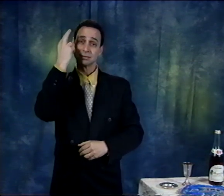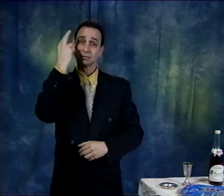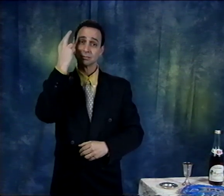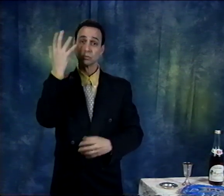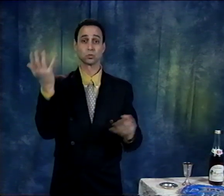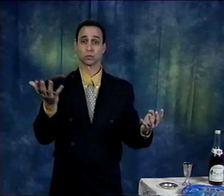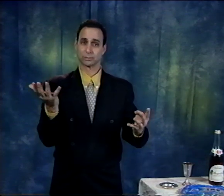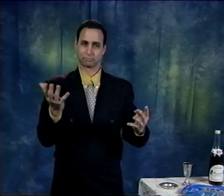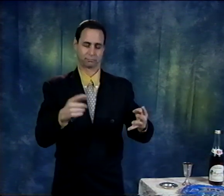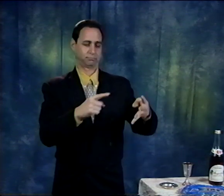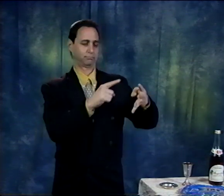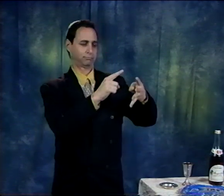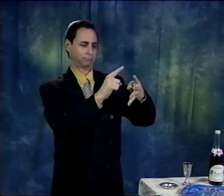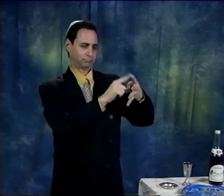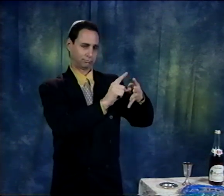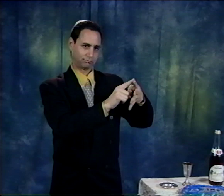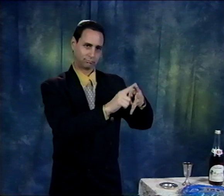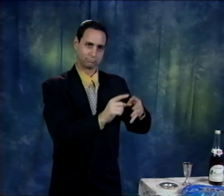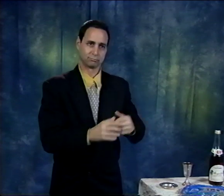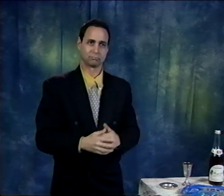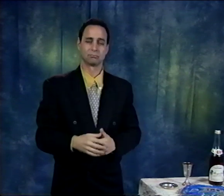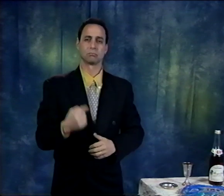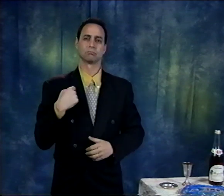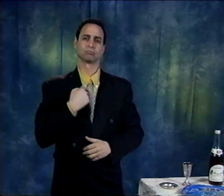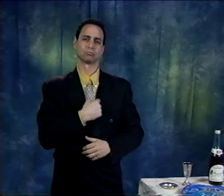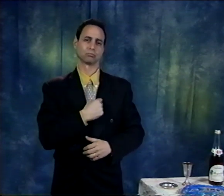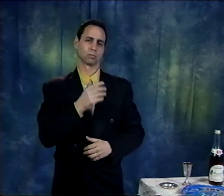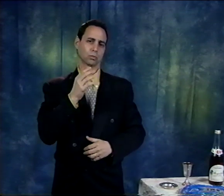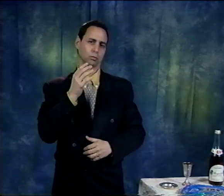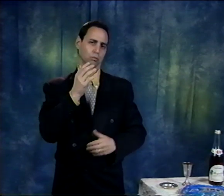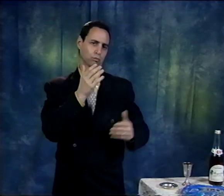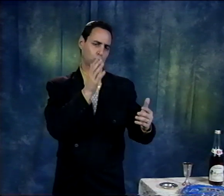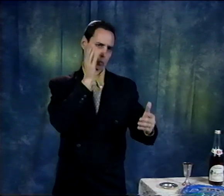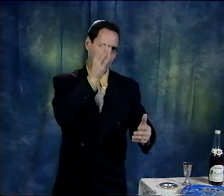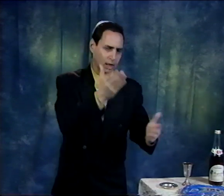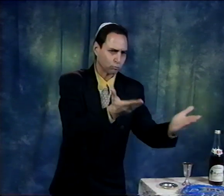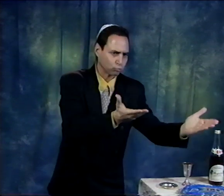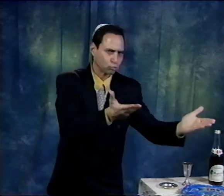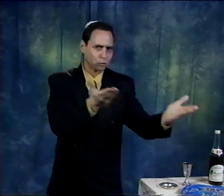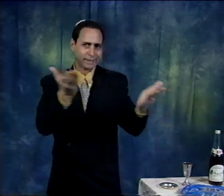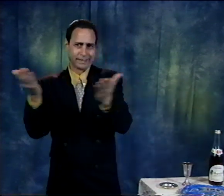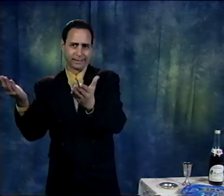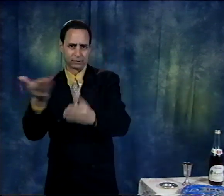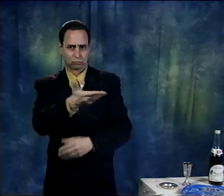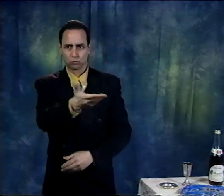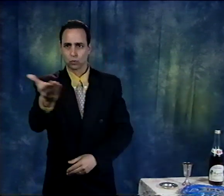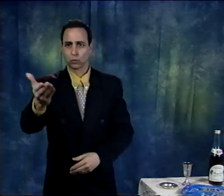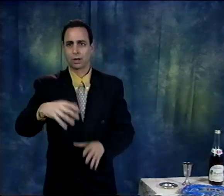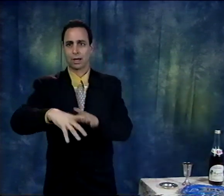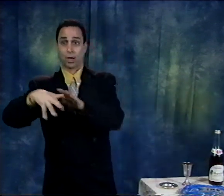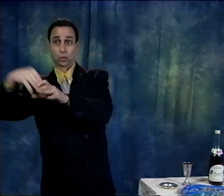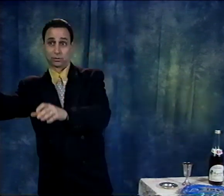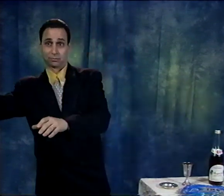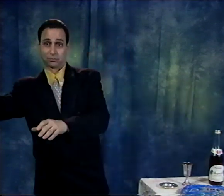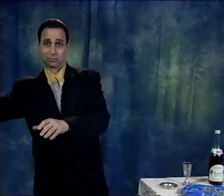Those are the 4 reasons, and they are, number 1, I will bring you out.